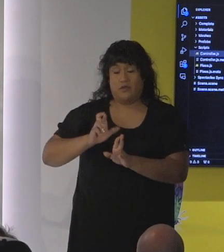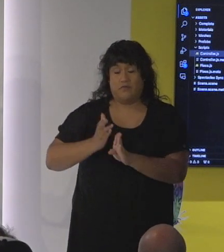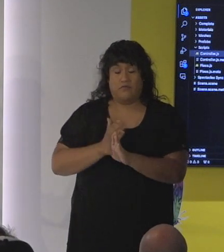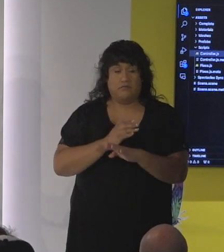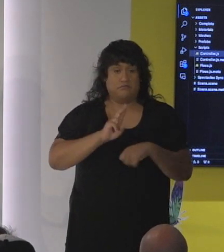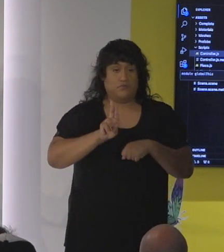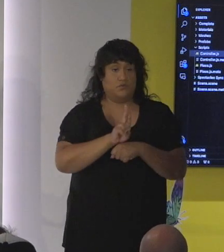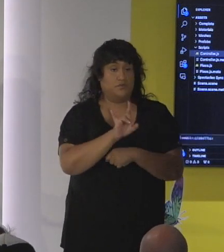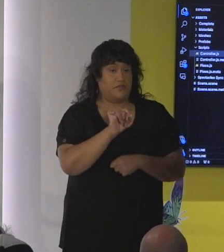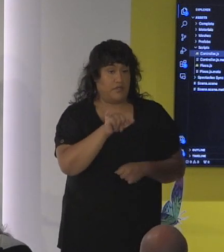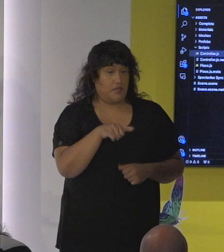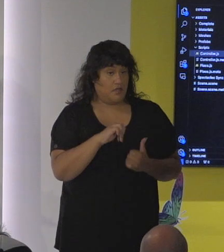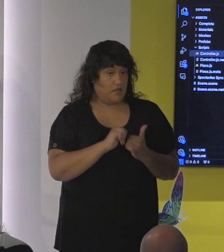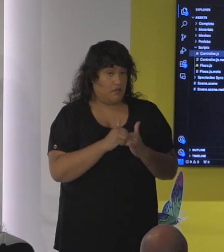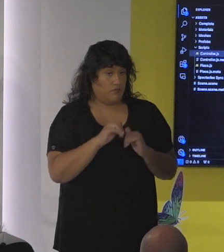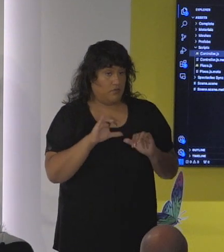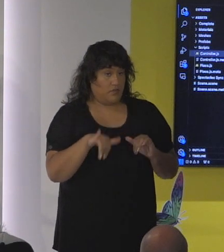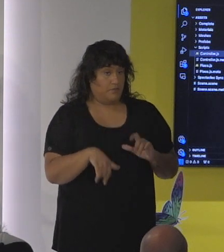do that is